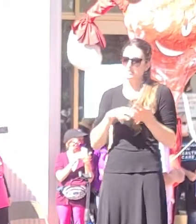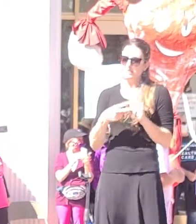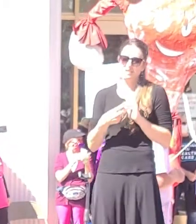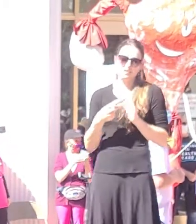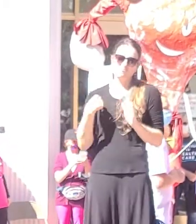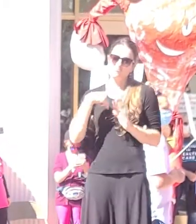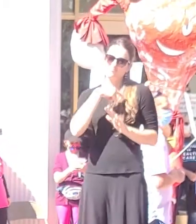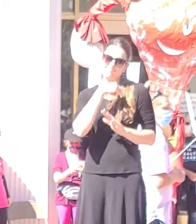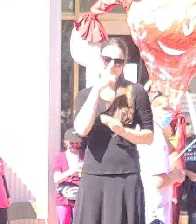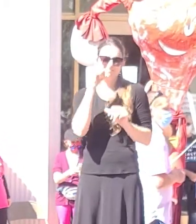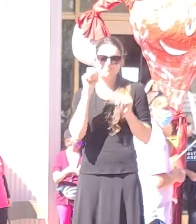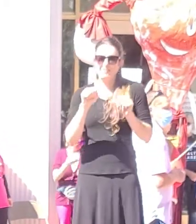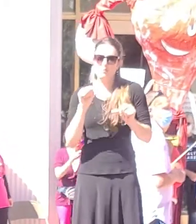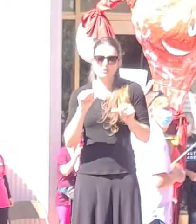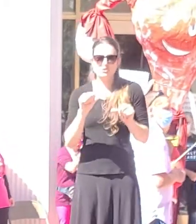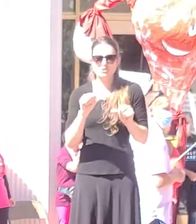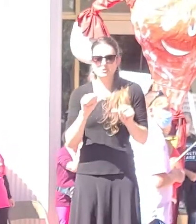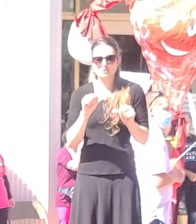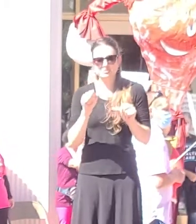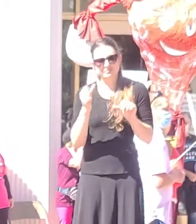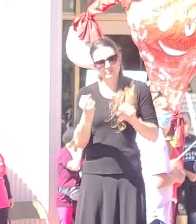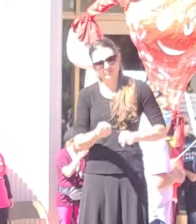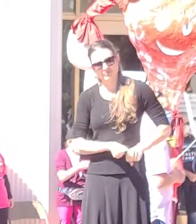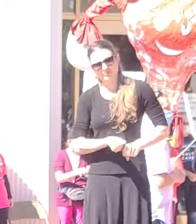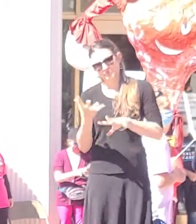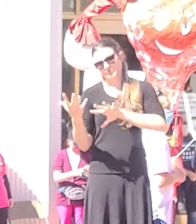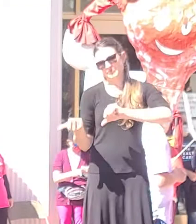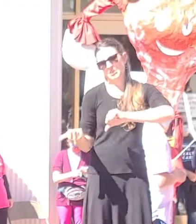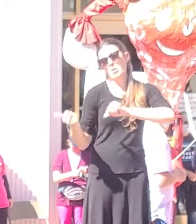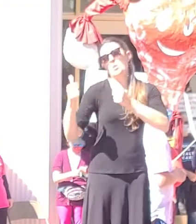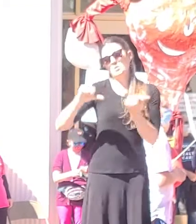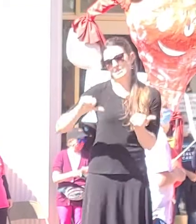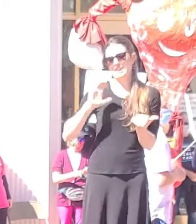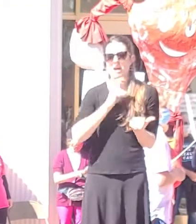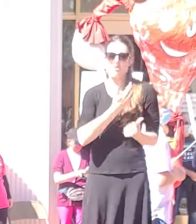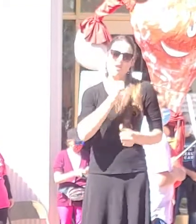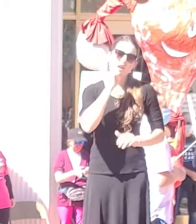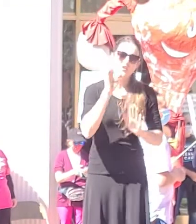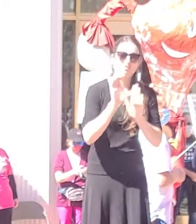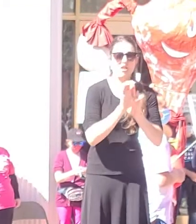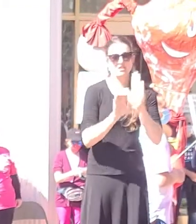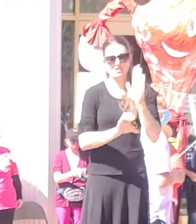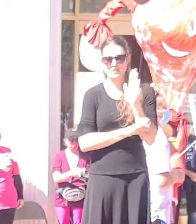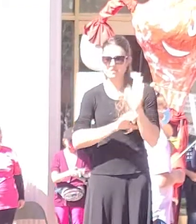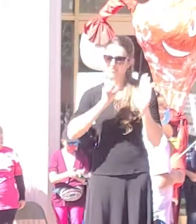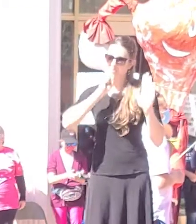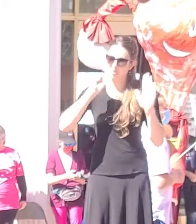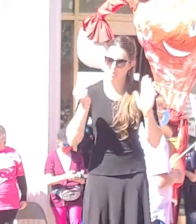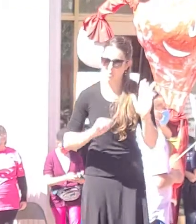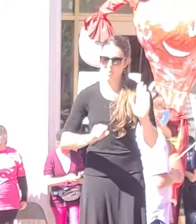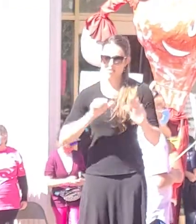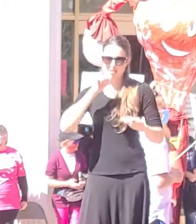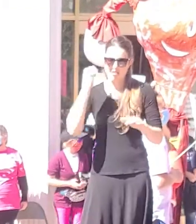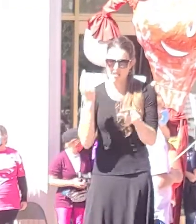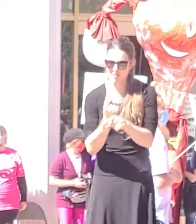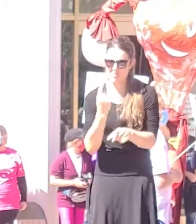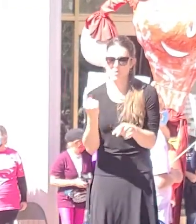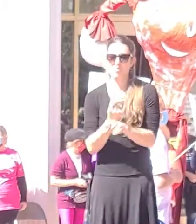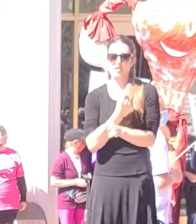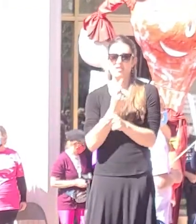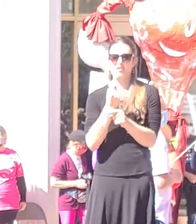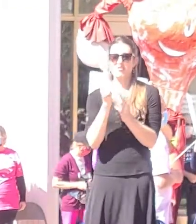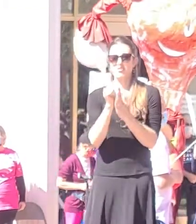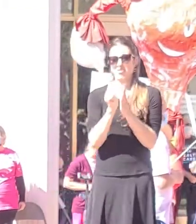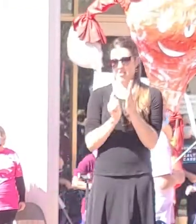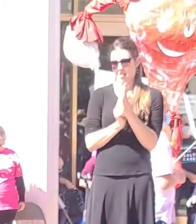the unconstitutional, antiquated, completely inappropriate piece of legislation